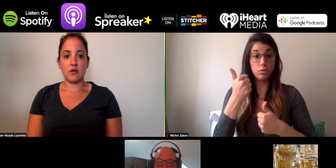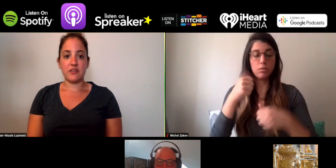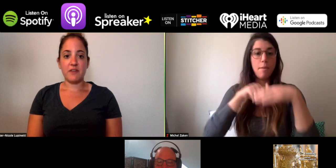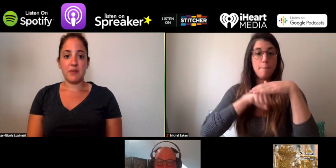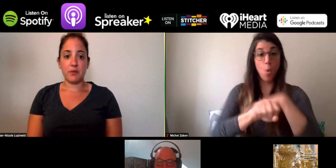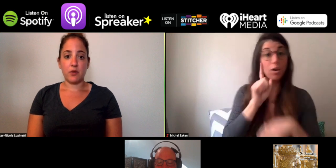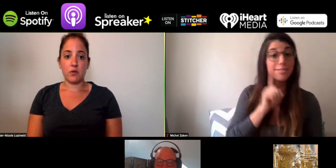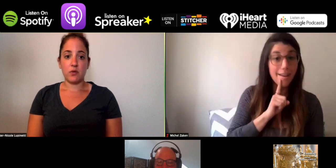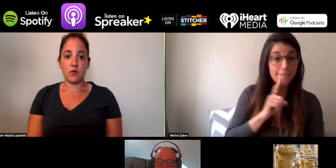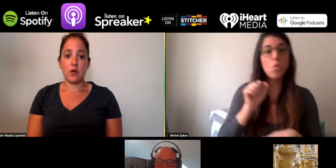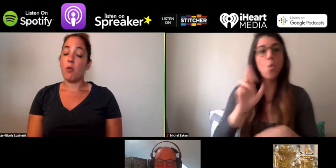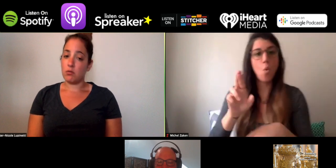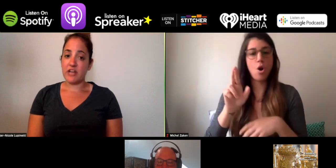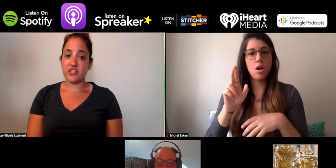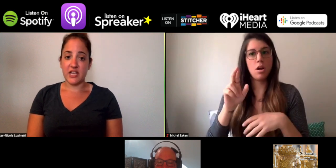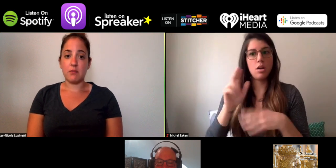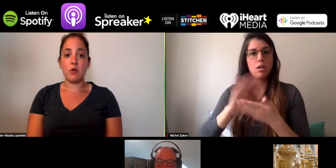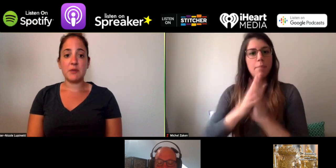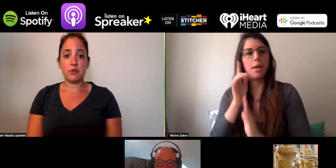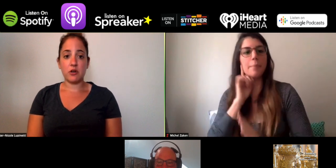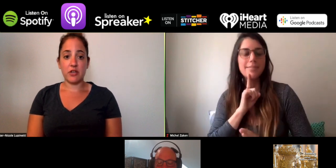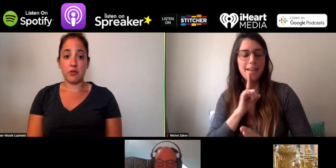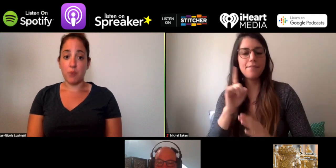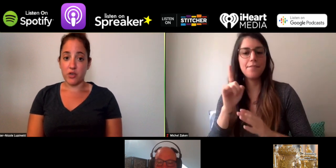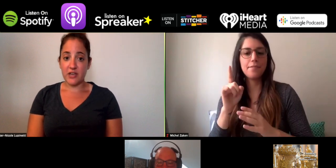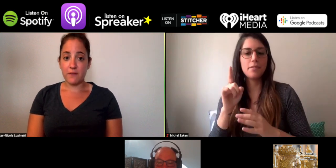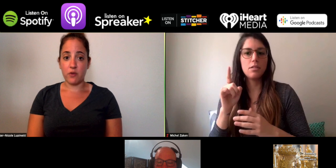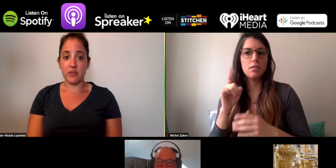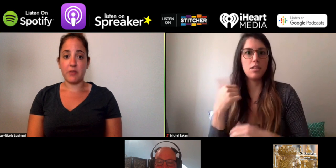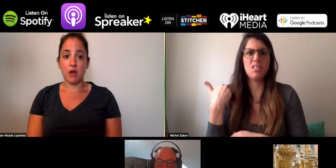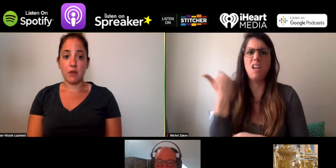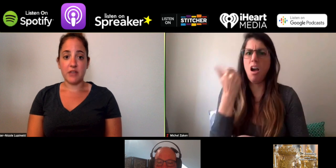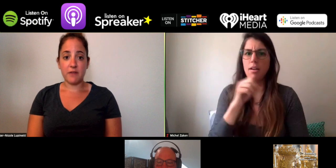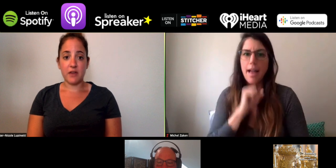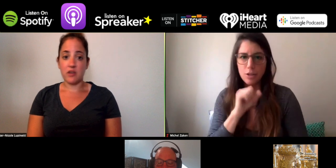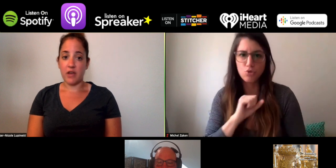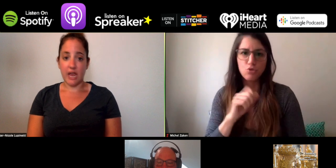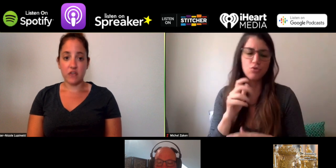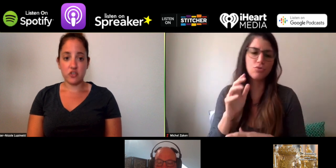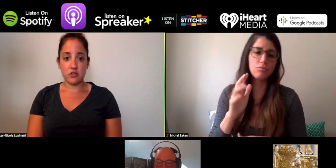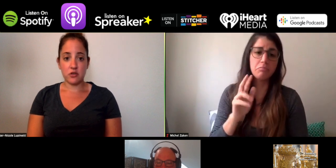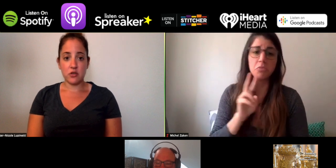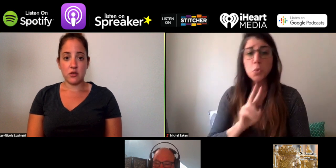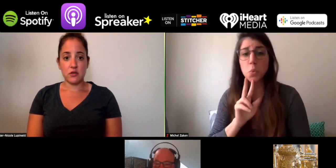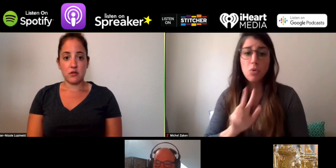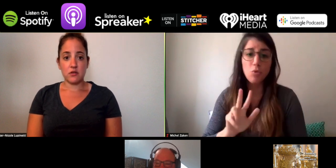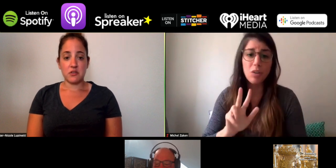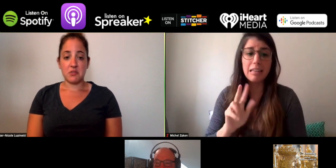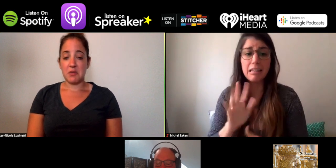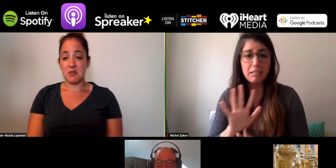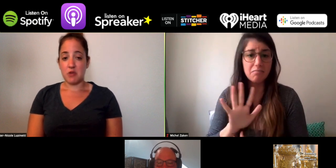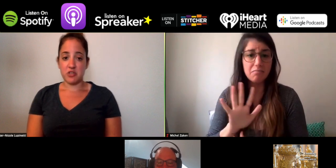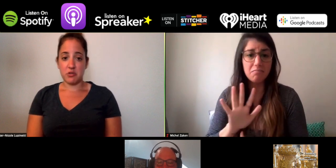you know, deaf people, well, I should say most people are either born deaf or they become deaf at a young age.